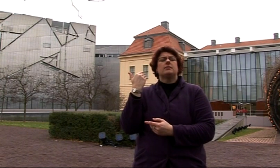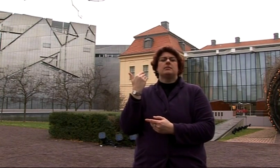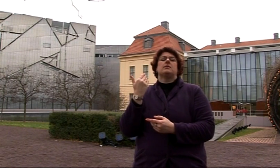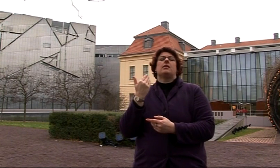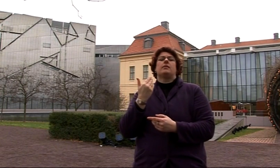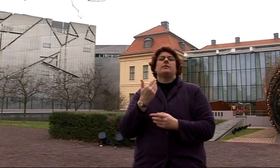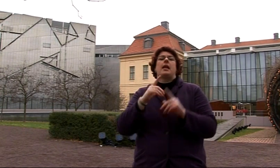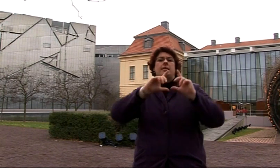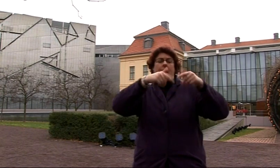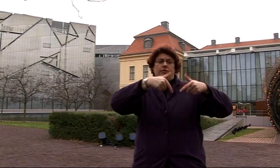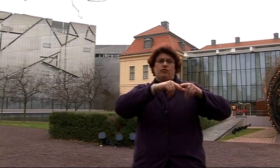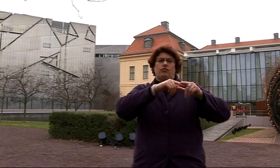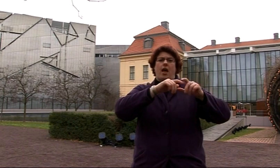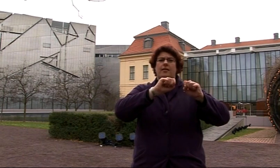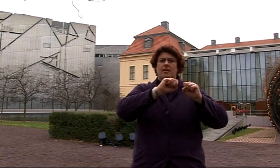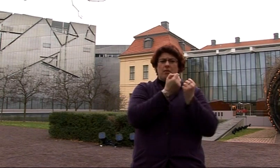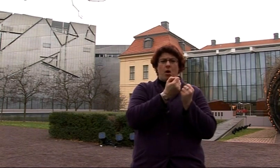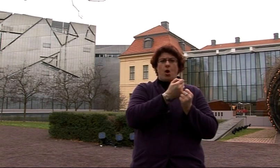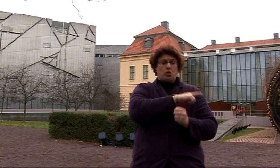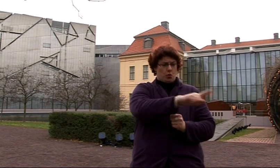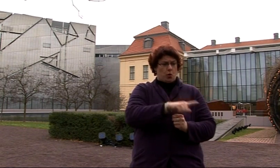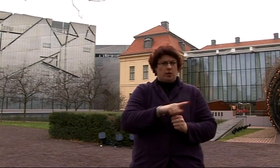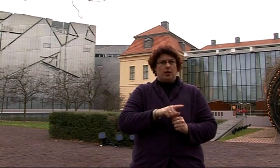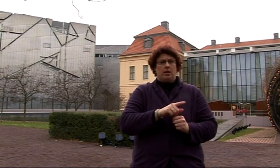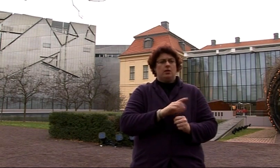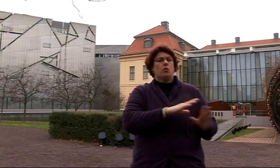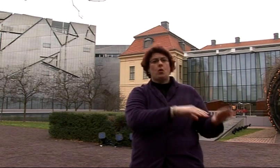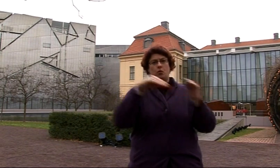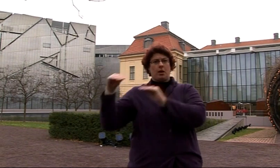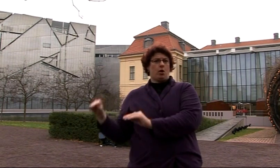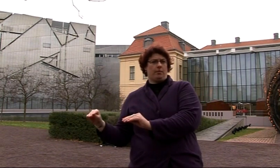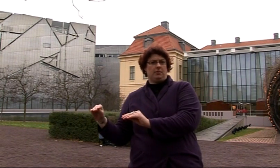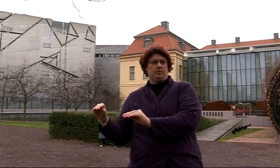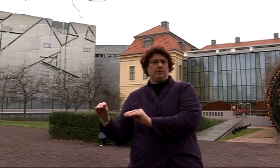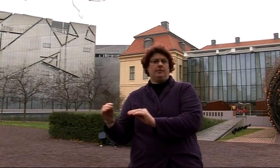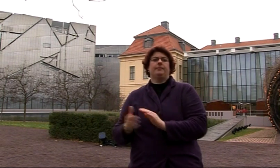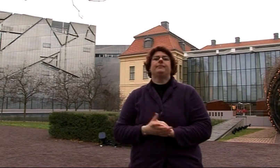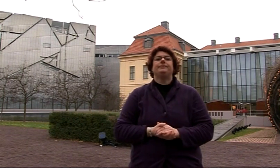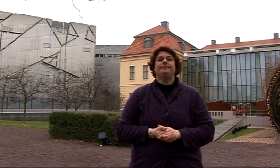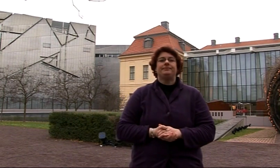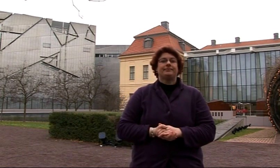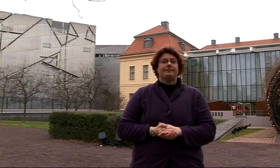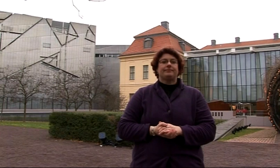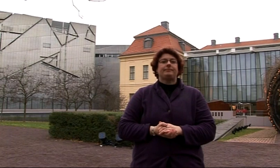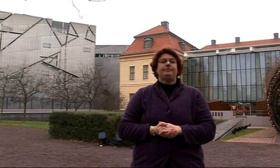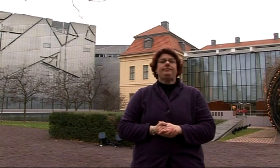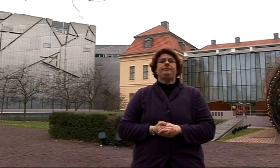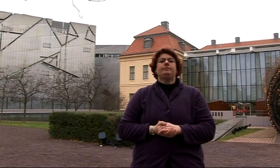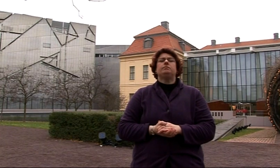winding, angular ground plan. Even before the museum opened in 2001, the Libeskind building had become a